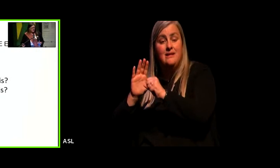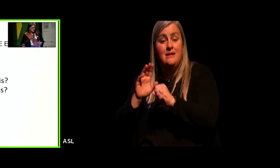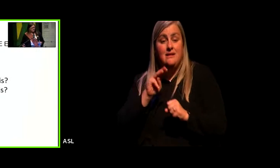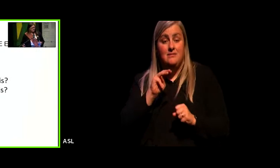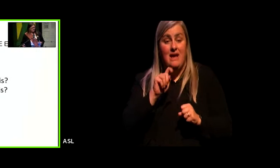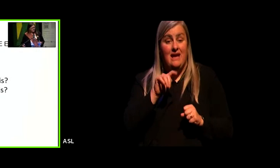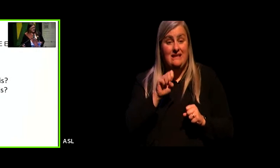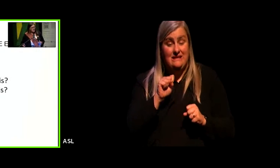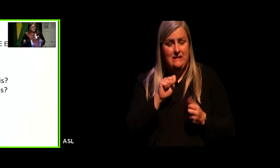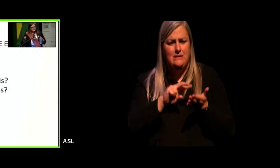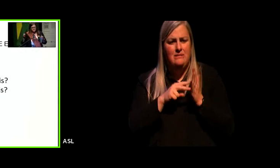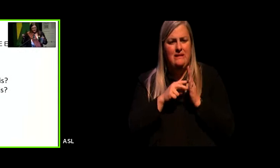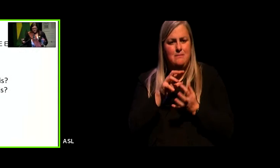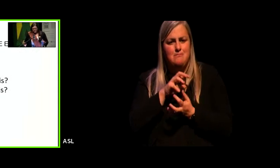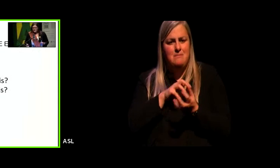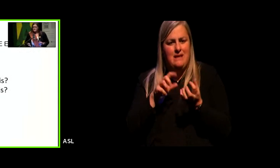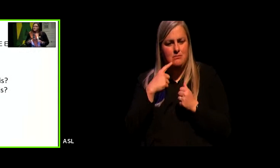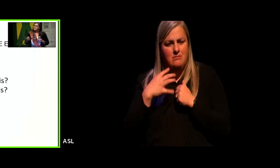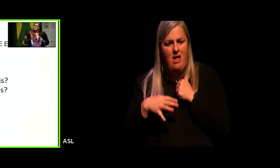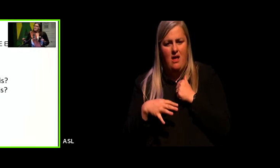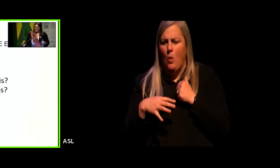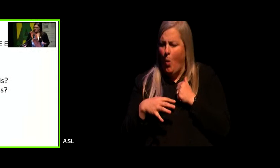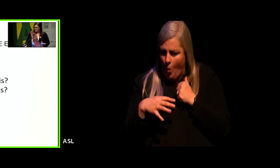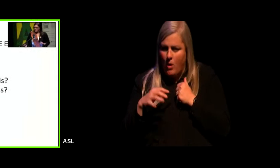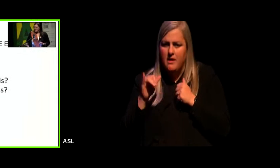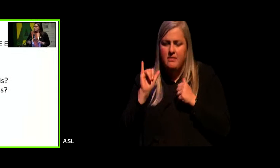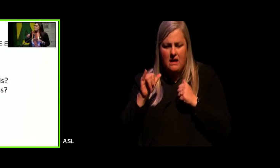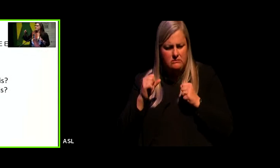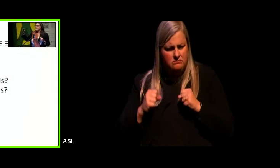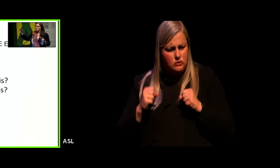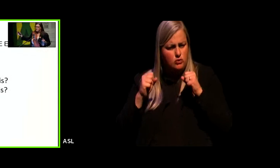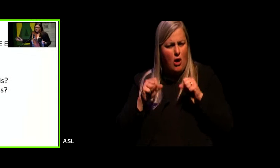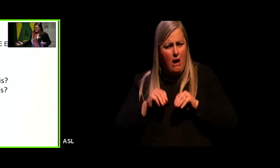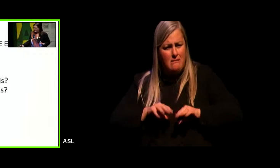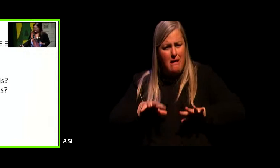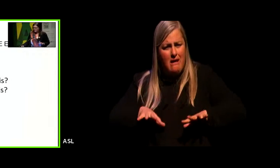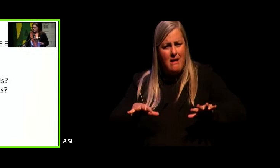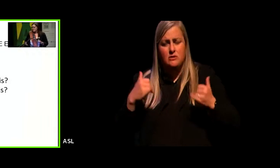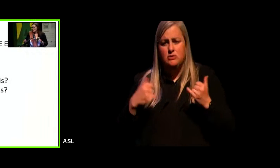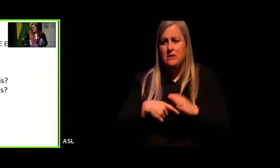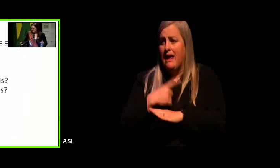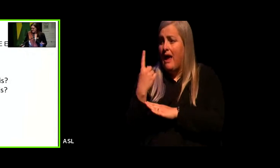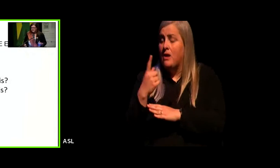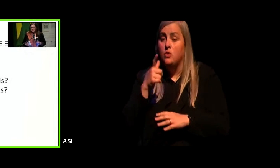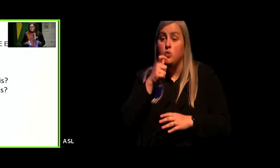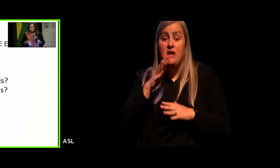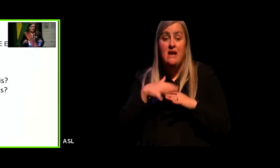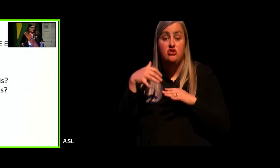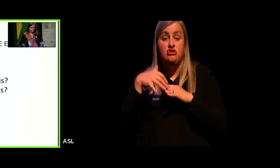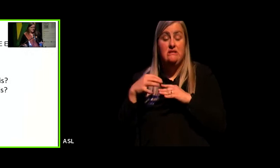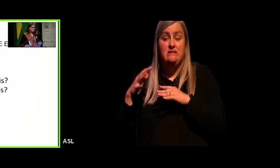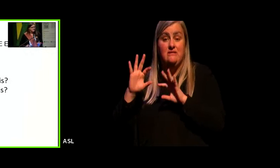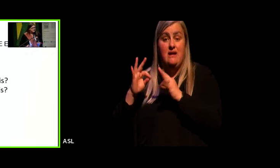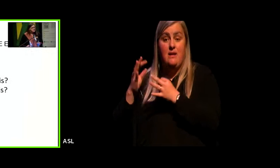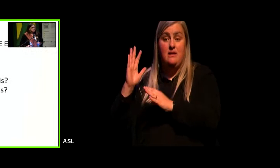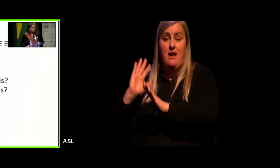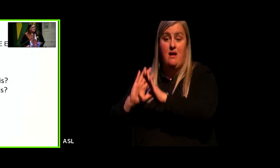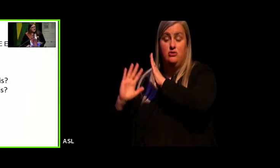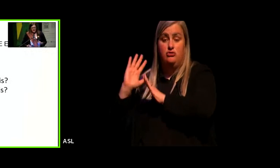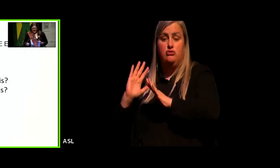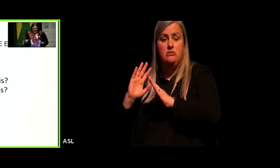blood. This is very pervasive even today, that anyone with an Indigenous ancestor is somehow Métis. That is not what that